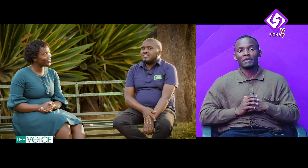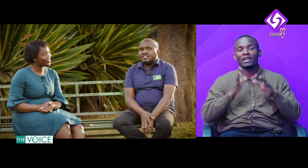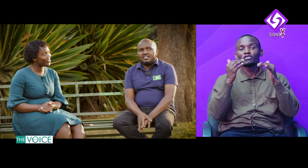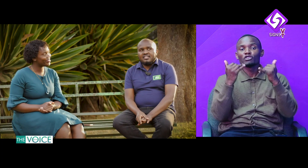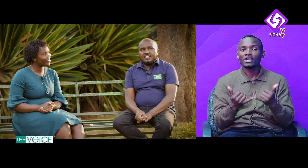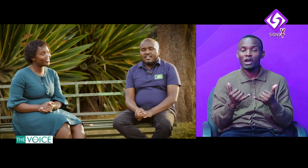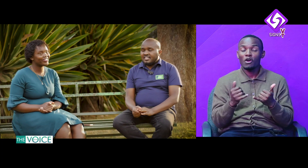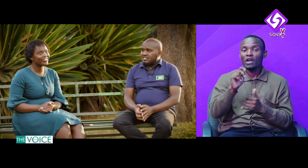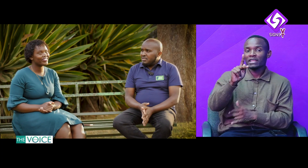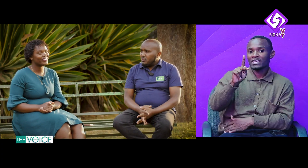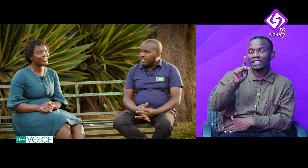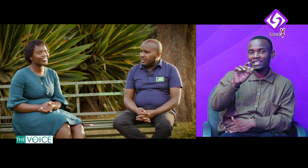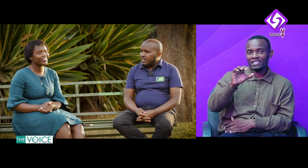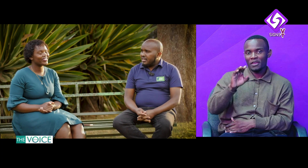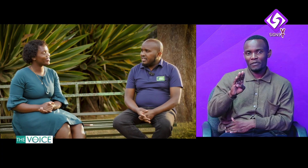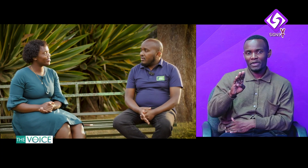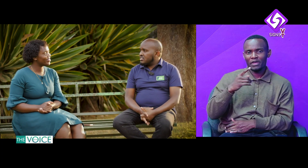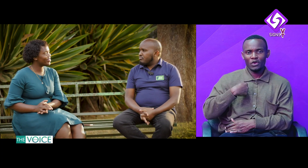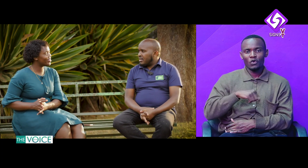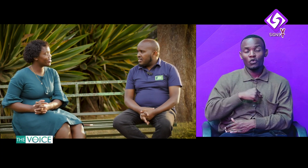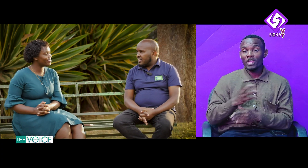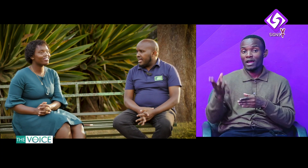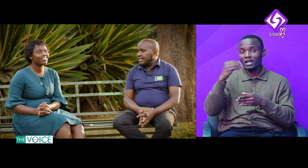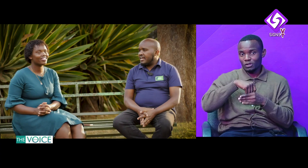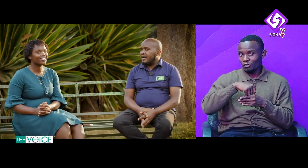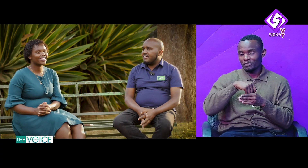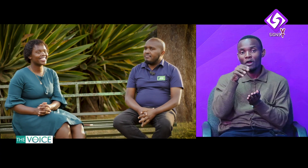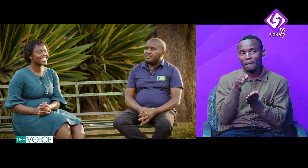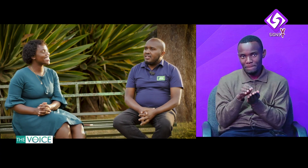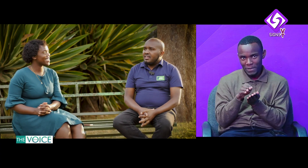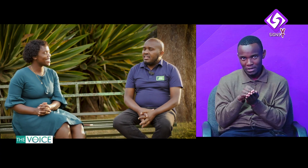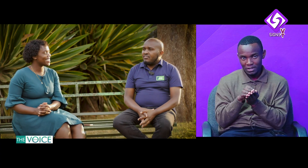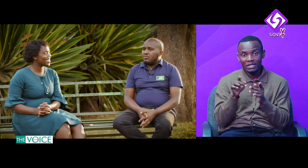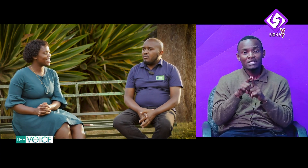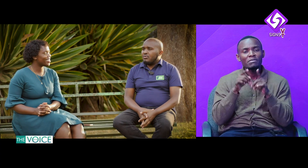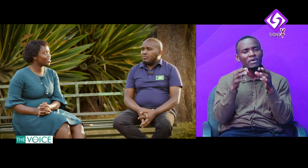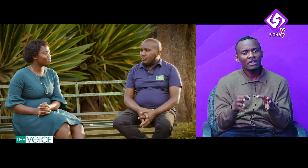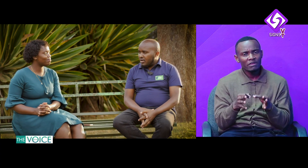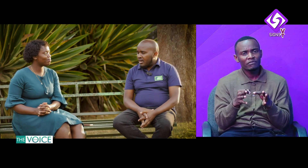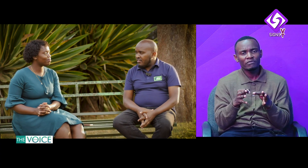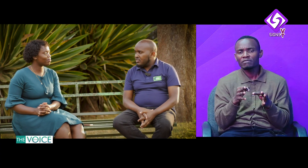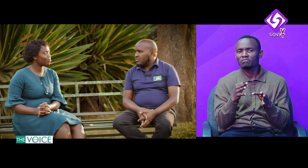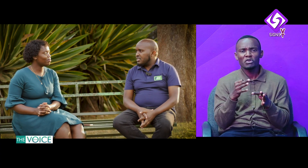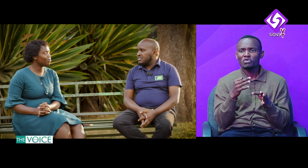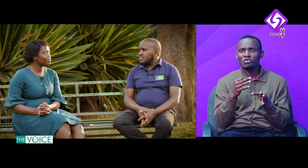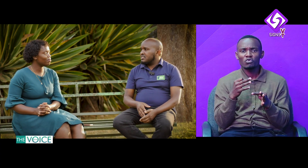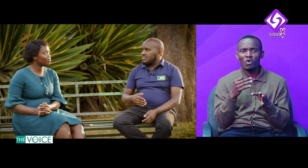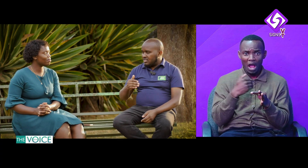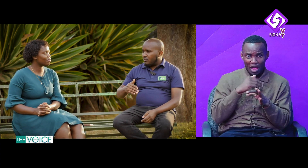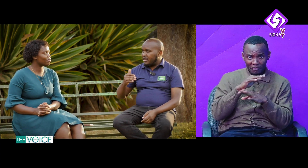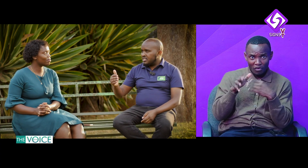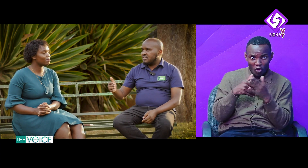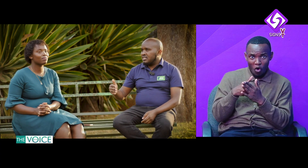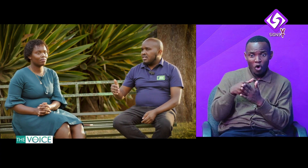At KCB, we are an inclusive bank, and if you have all the qualities that